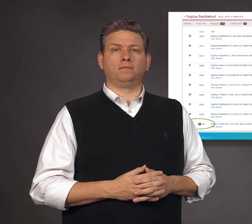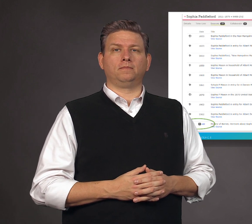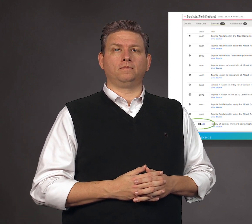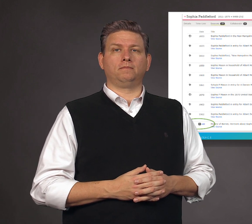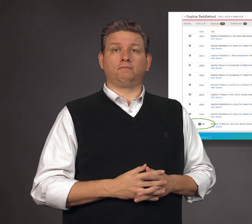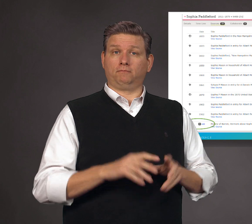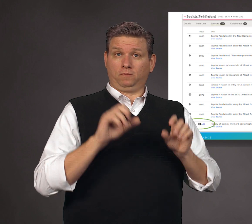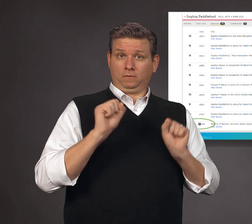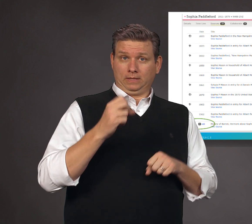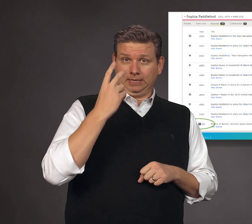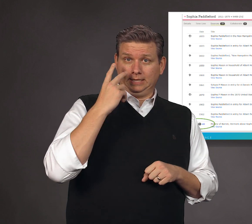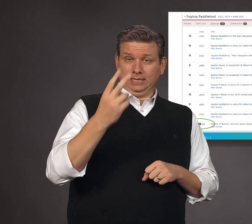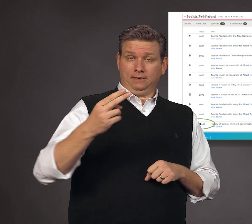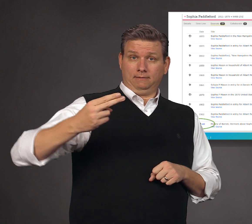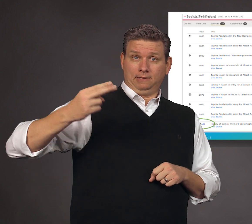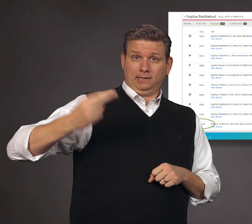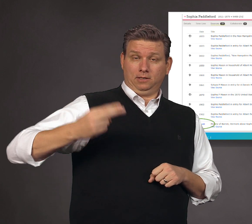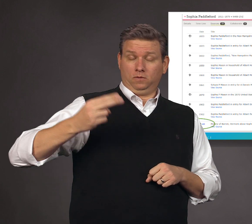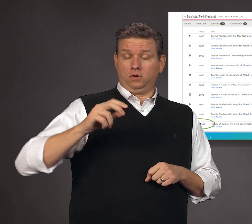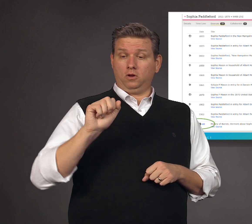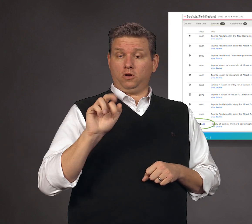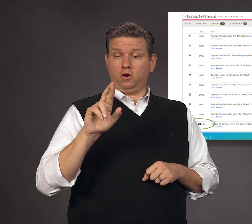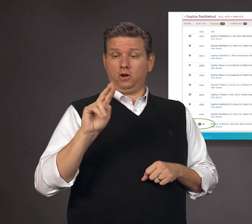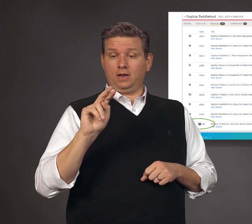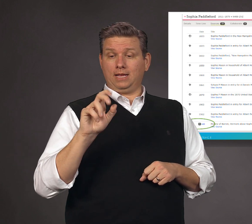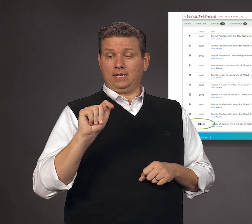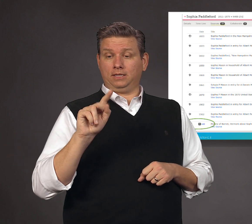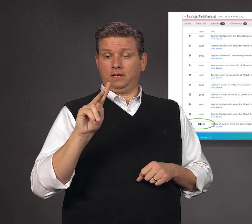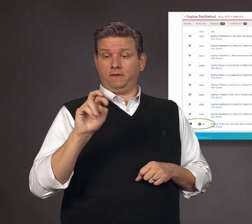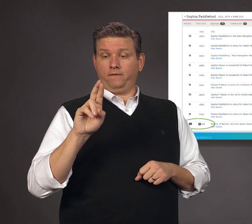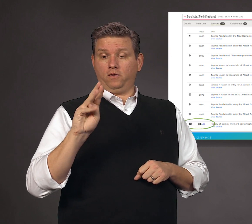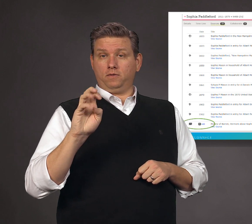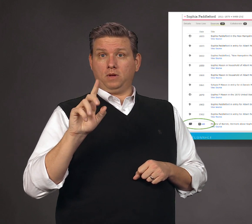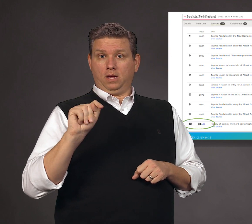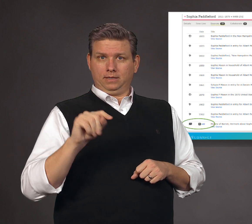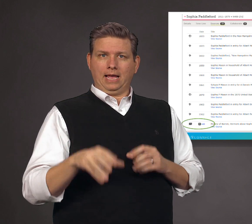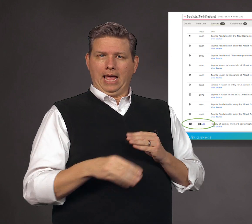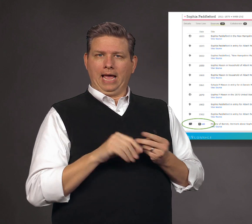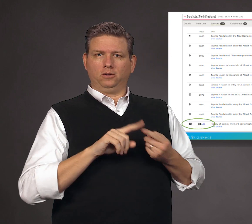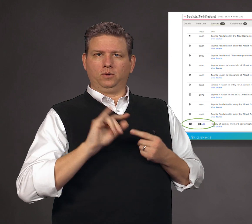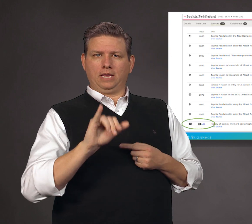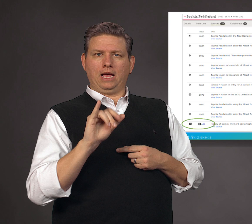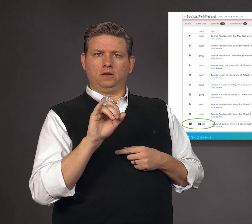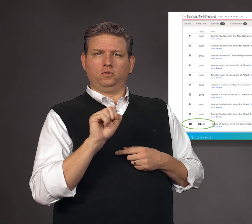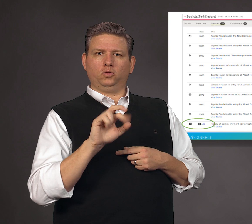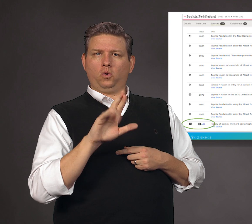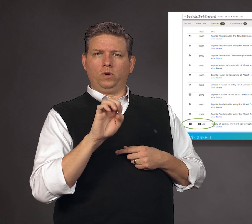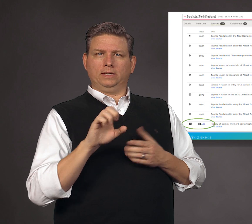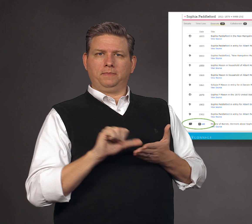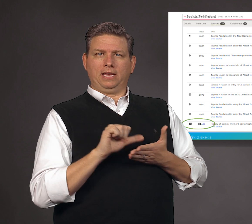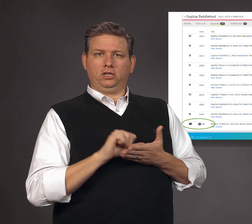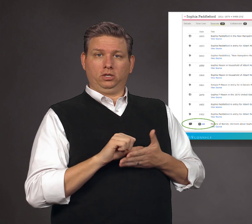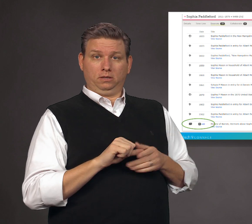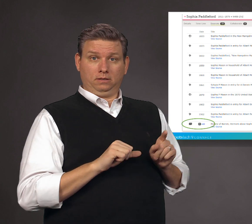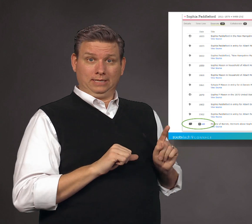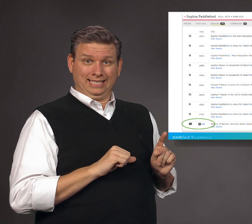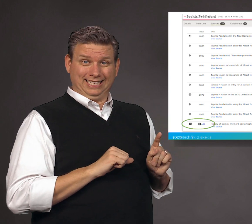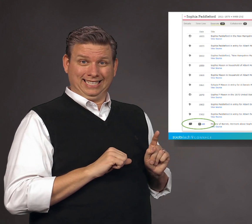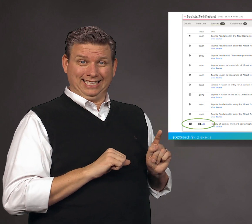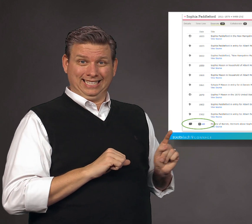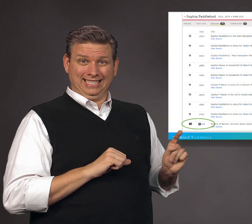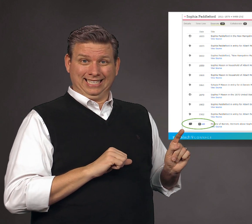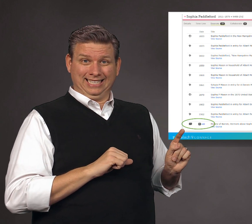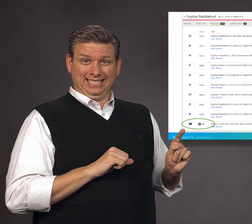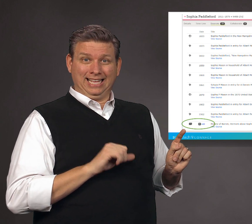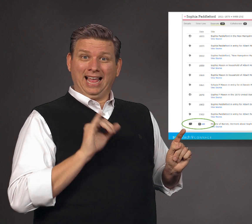You can see that the history of Barnet, Vermont has now been added to Sophia's source page. The photo icon indicates that a memory has been